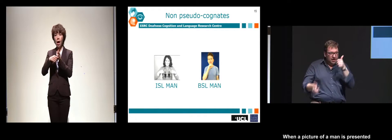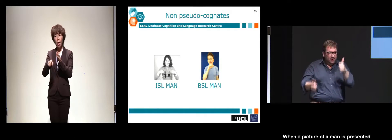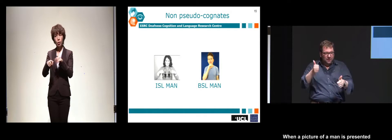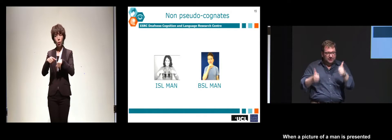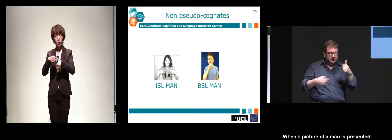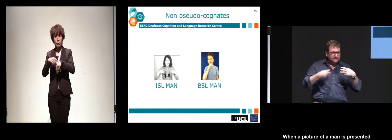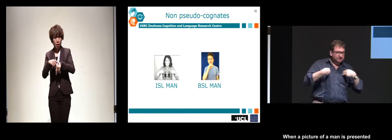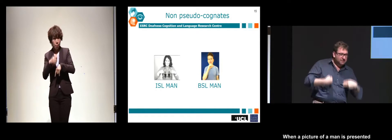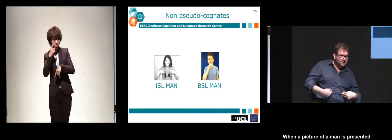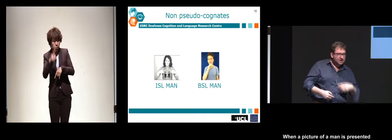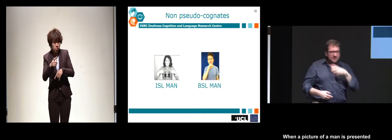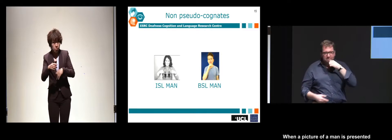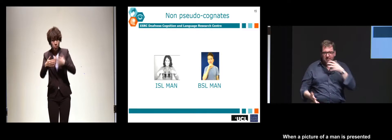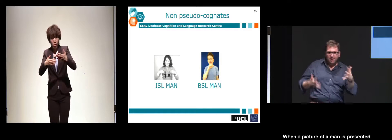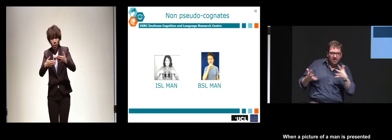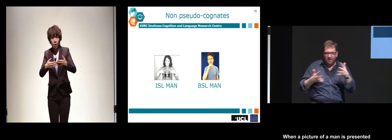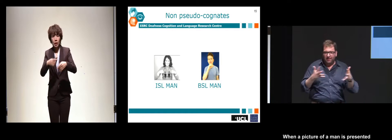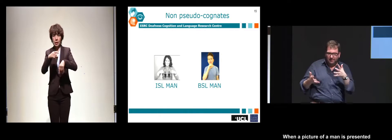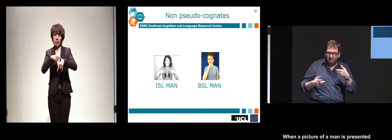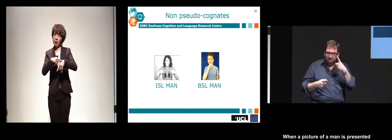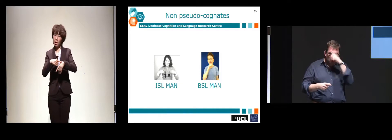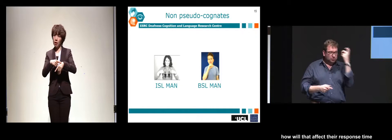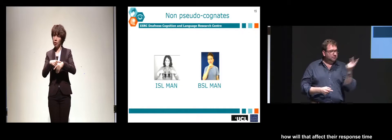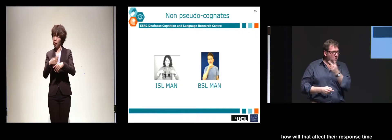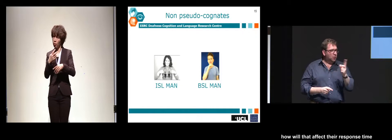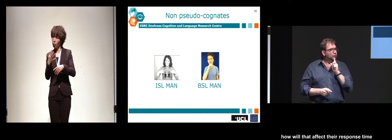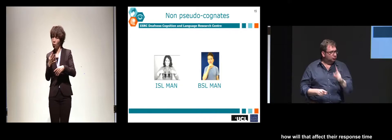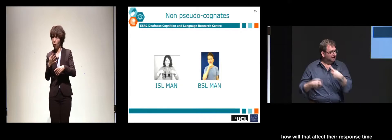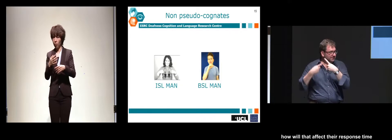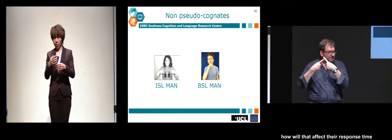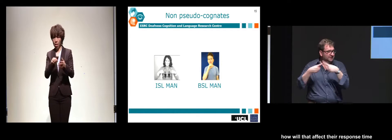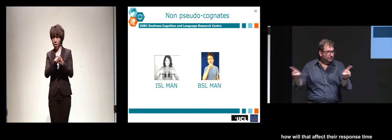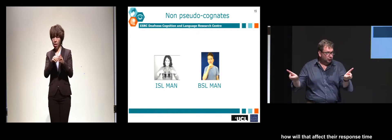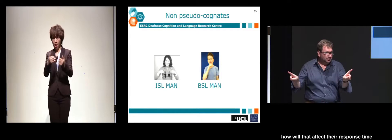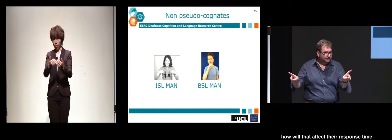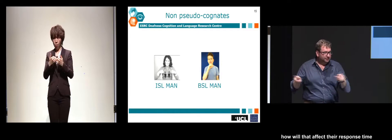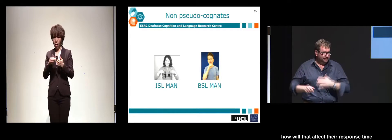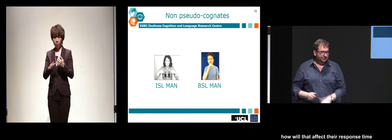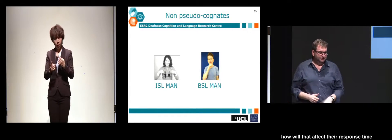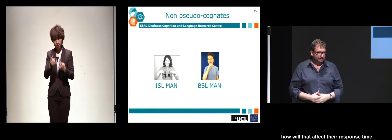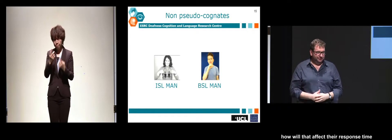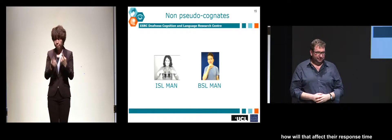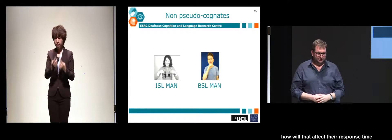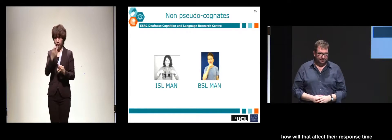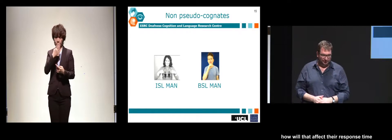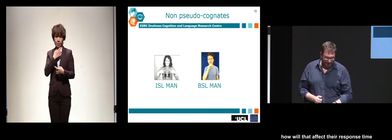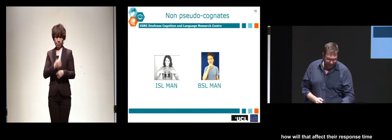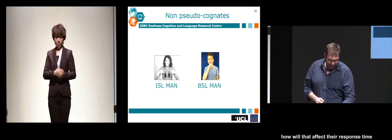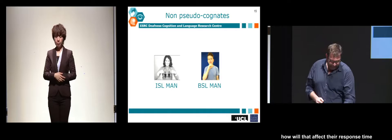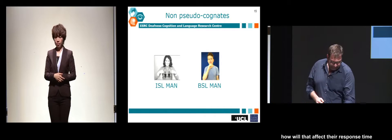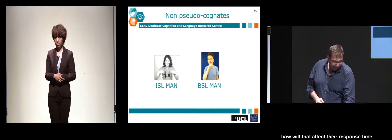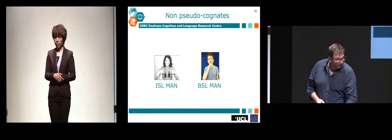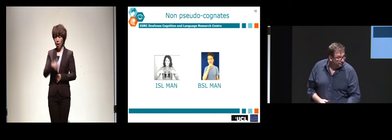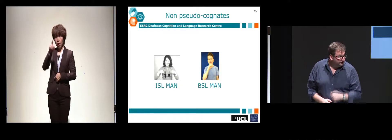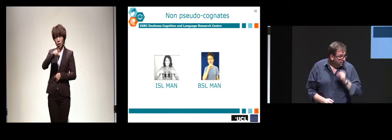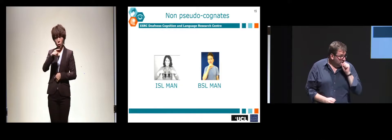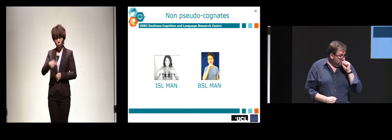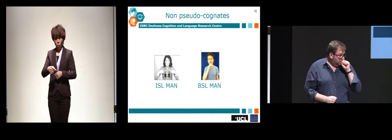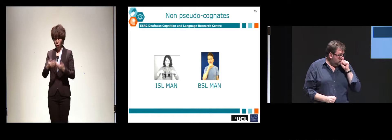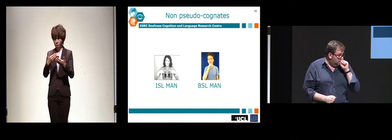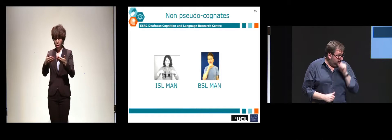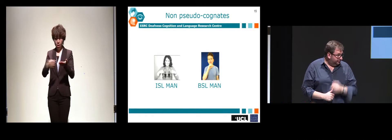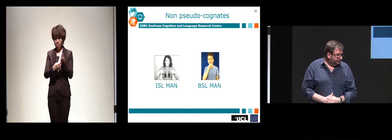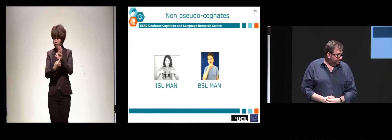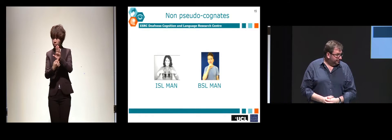when a picture of a man is presented to the subjects? How will that affect their response time when they're asked to produce it in the two